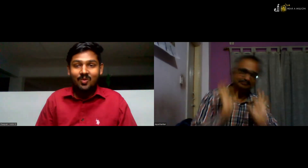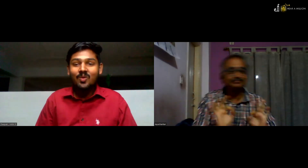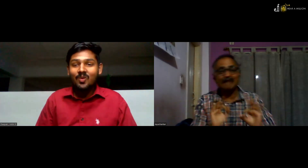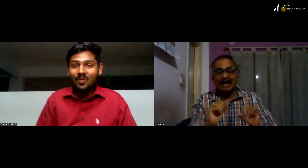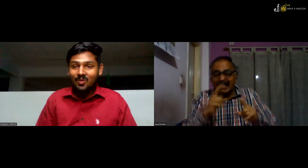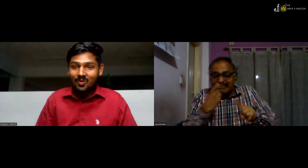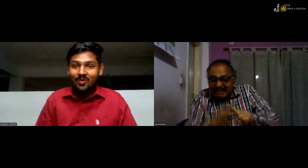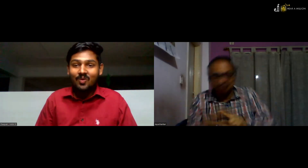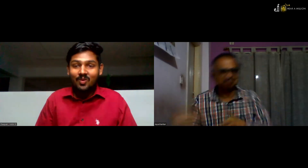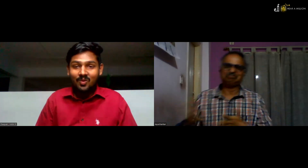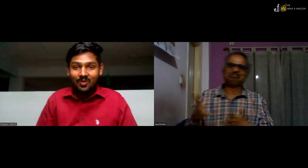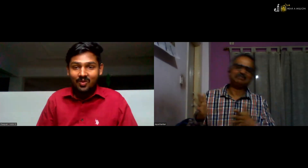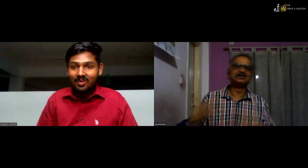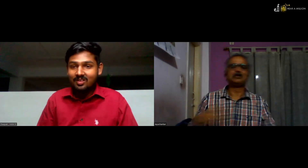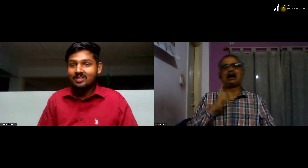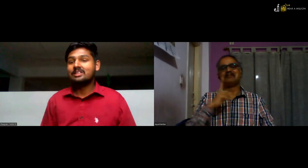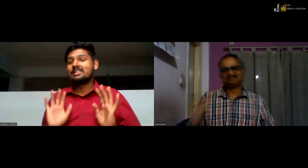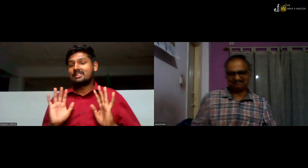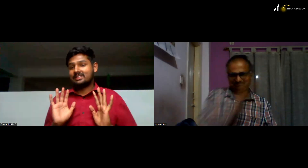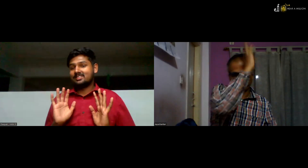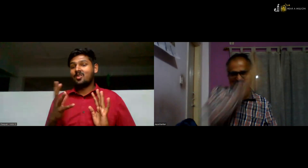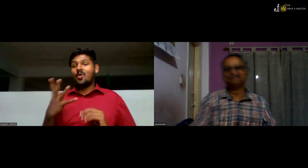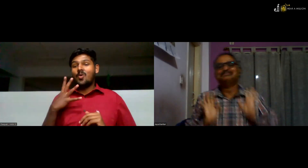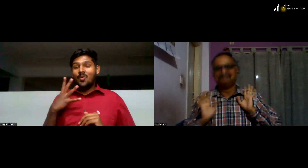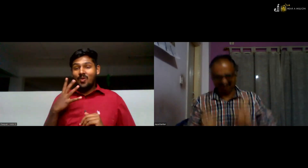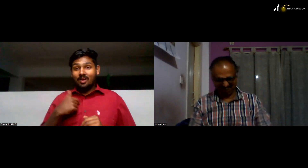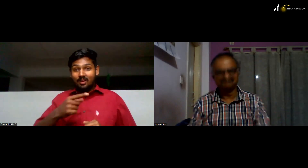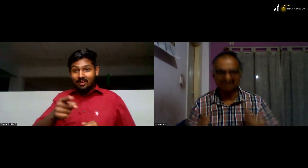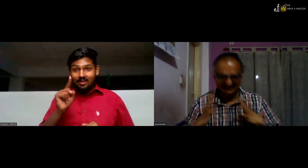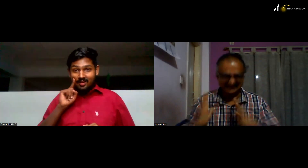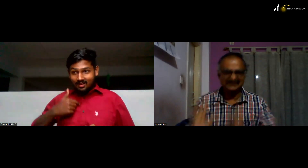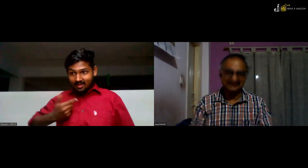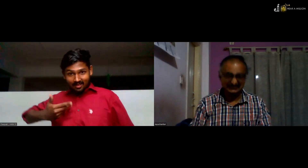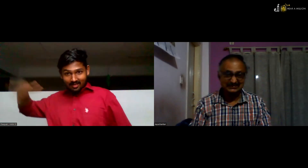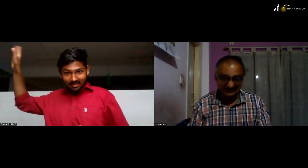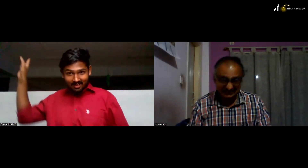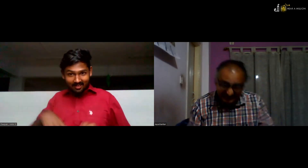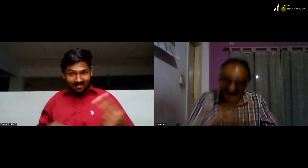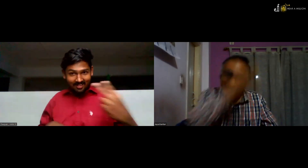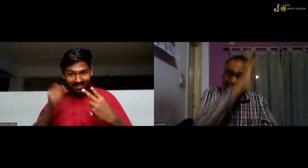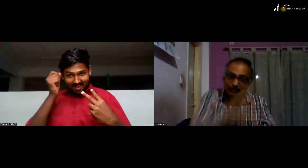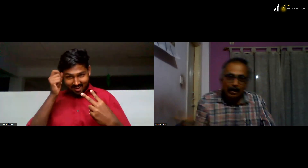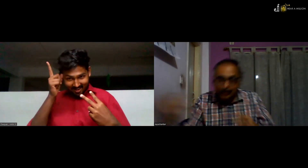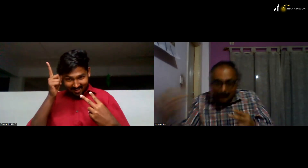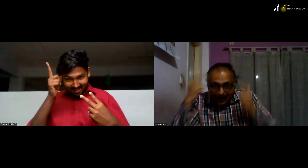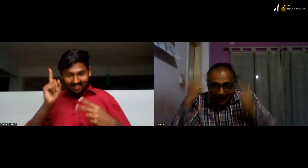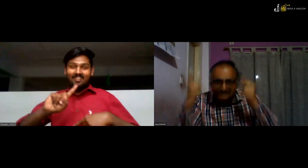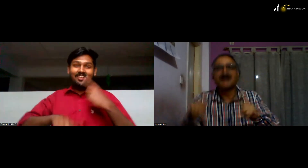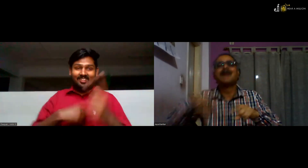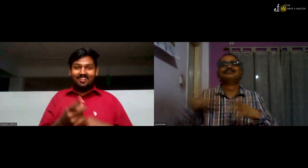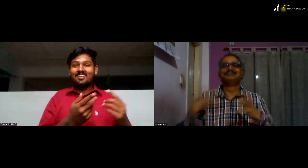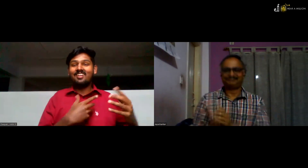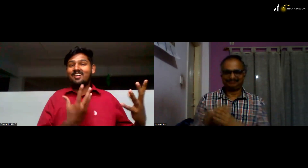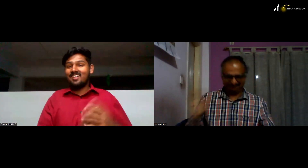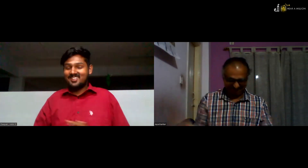not going with my father or something like that, with the family member. So in the next time they wanted to go